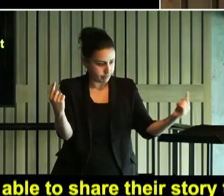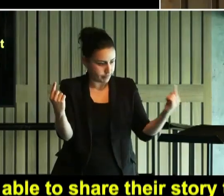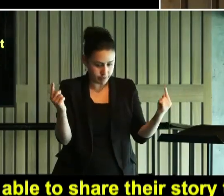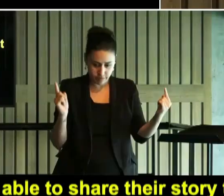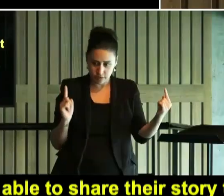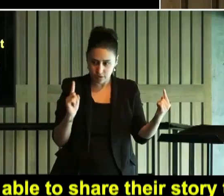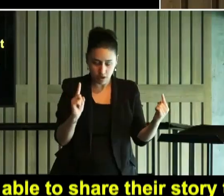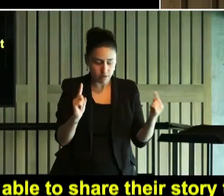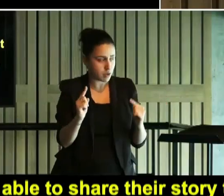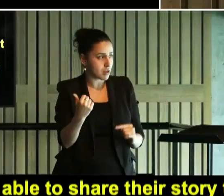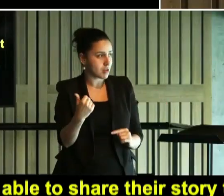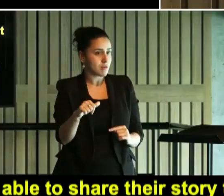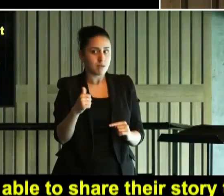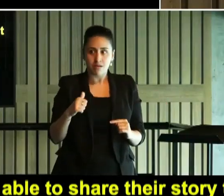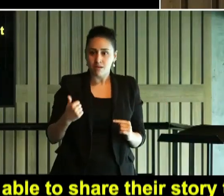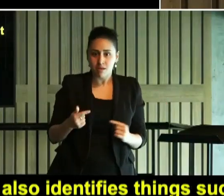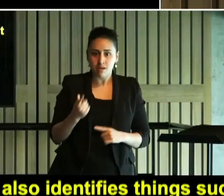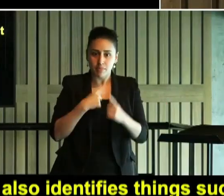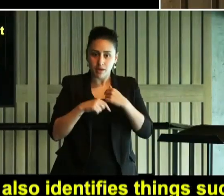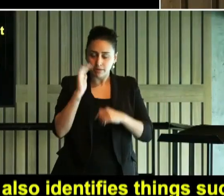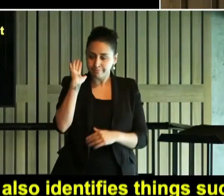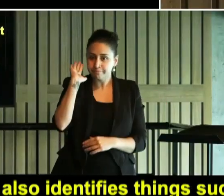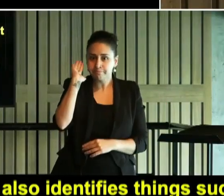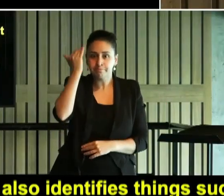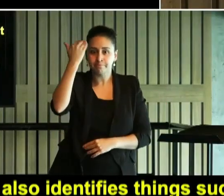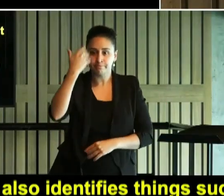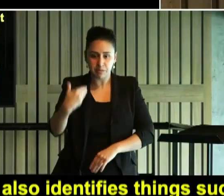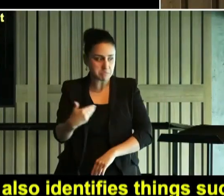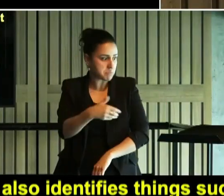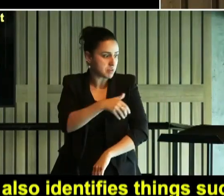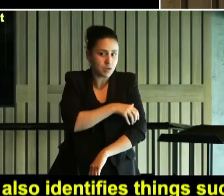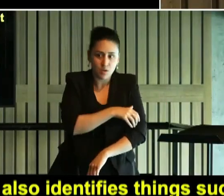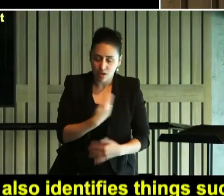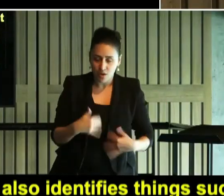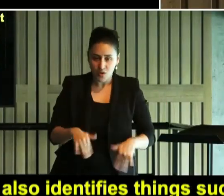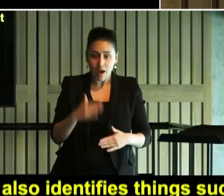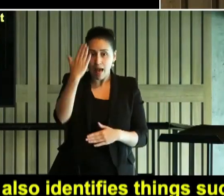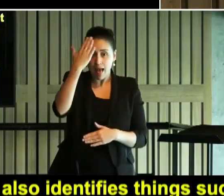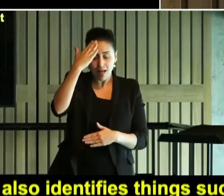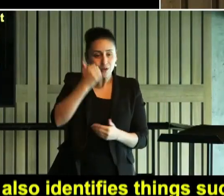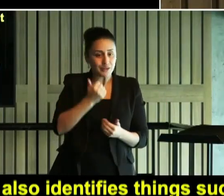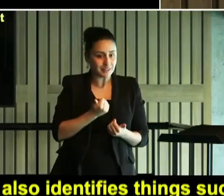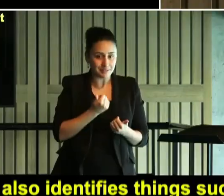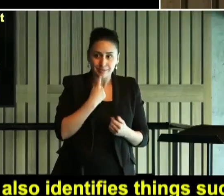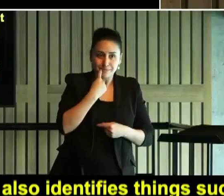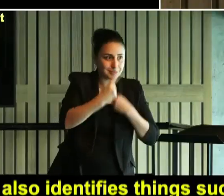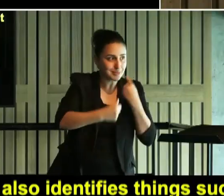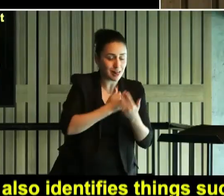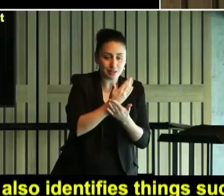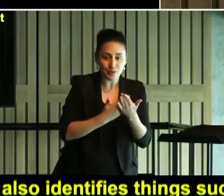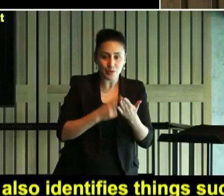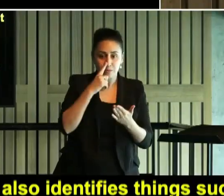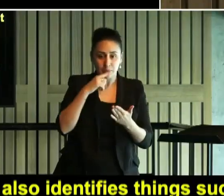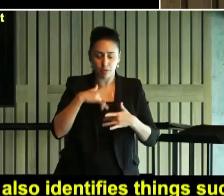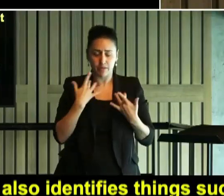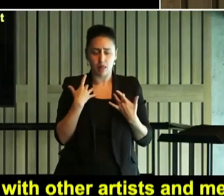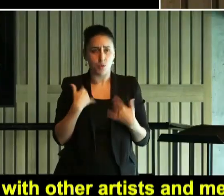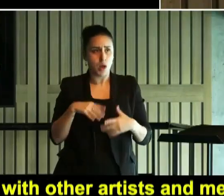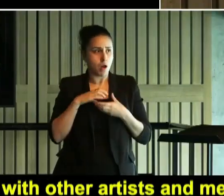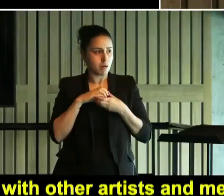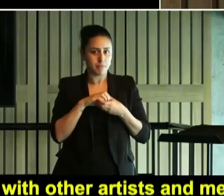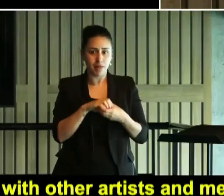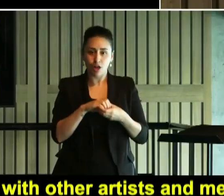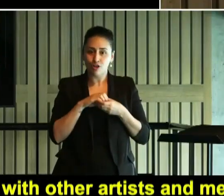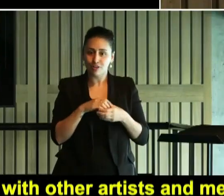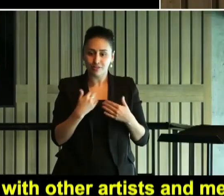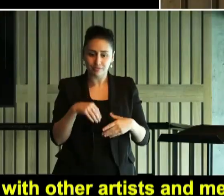group and start to build that resilience. Elders start to share stories. People start to have a sense of belonging. And a couple of examples that